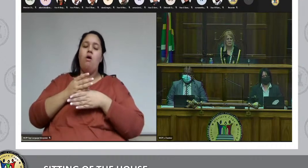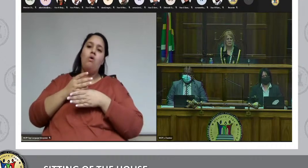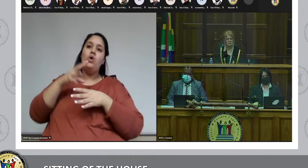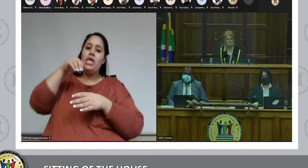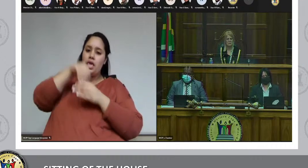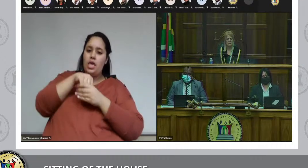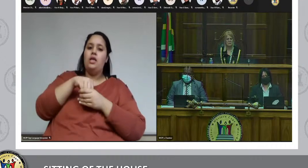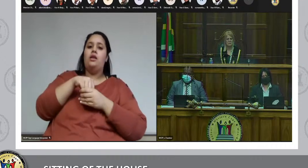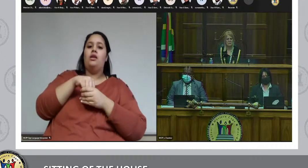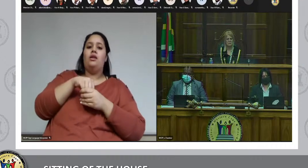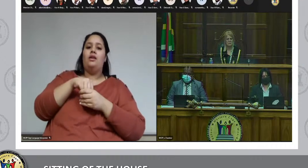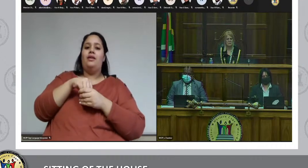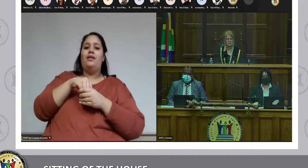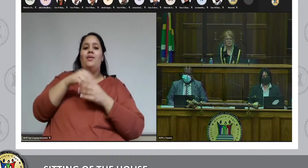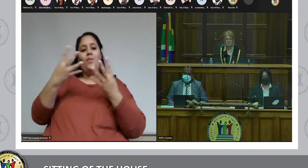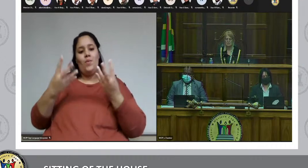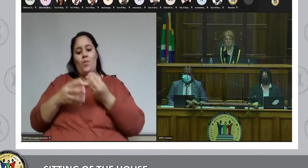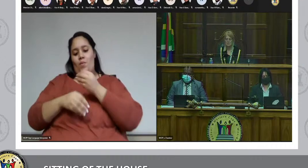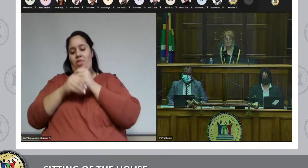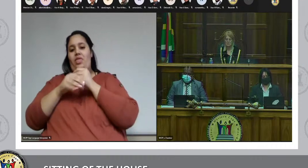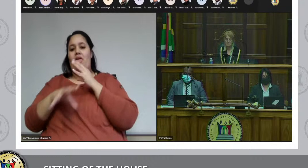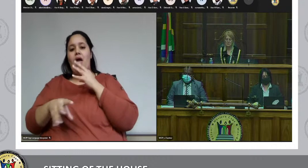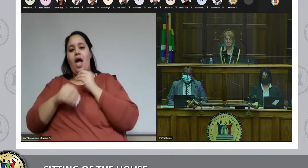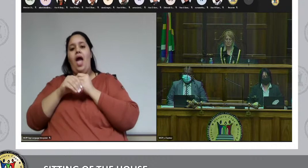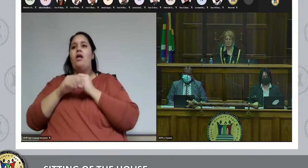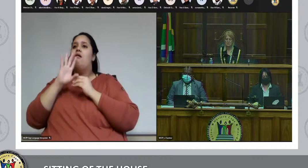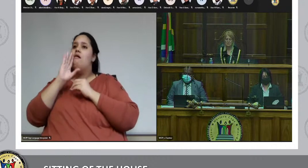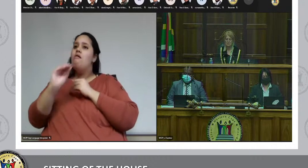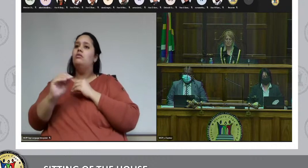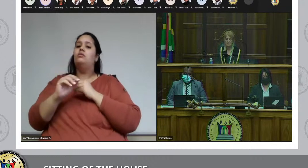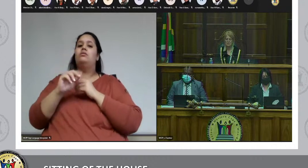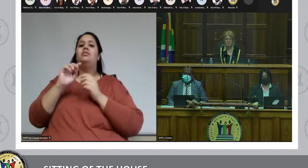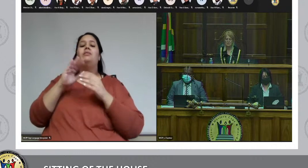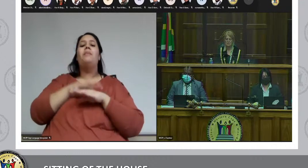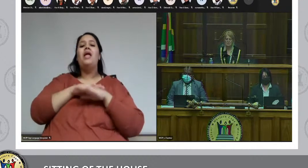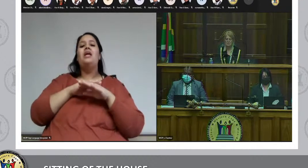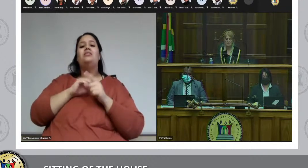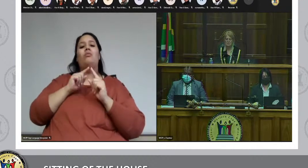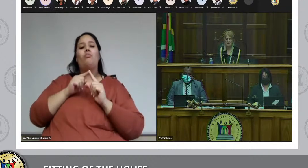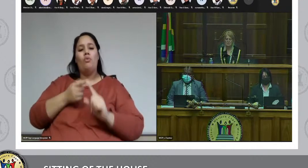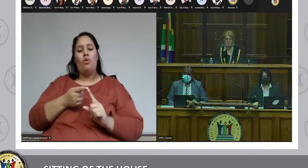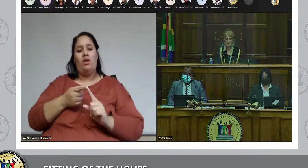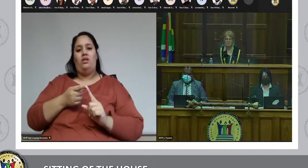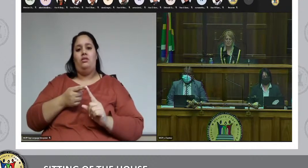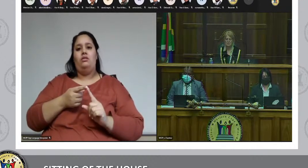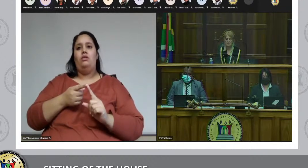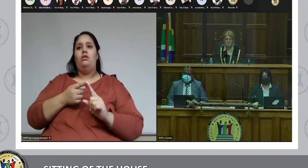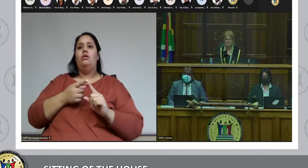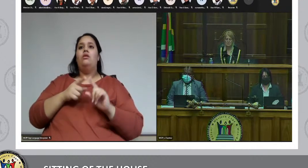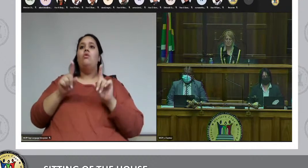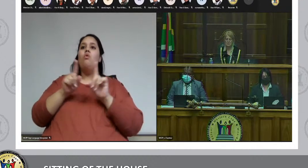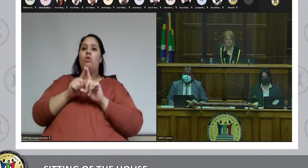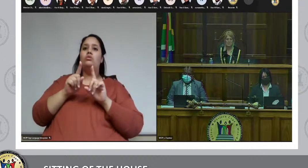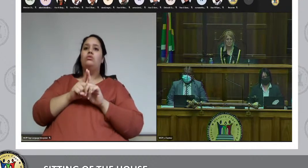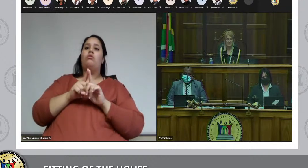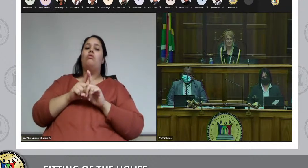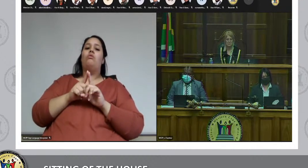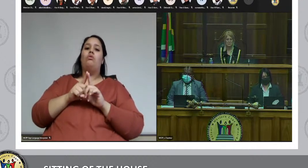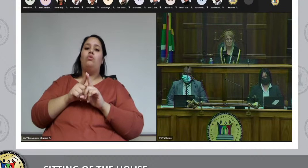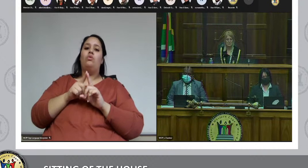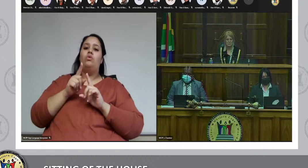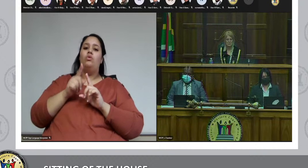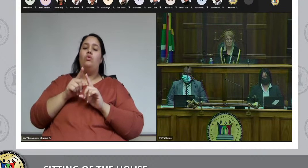one. And that's the basic point we're making, Honorable Kama. We've also asked, and I think you seem to